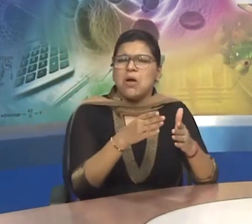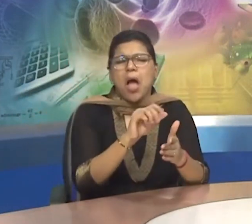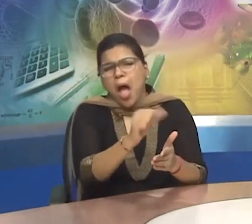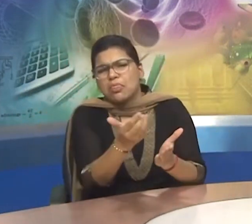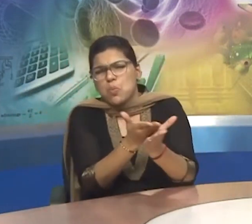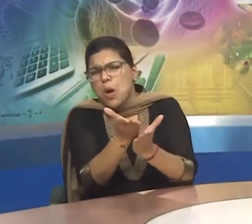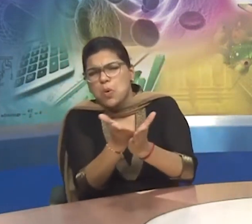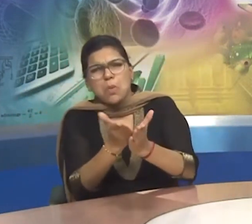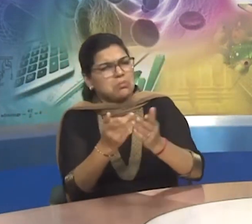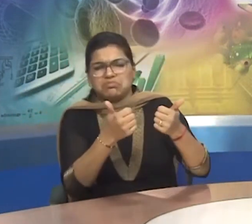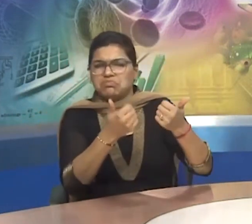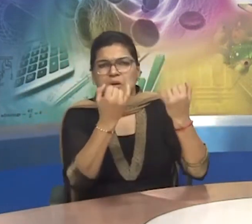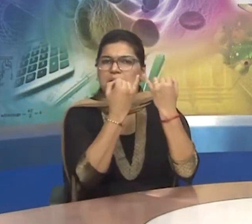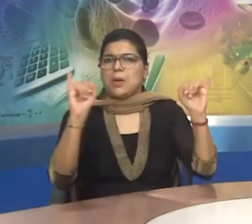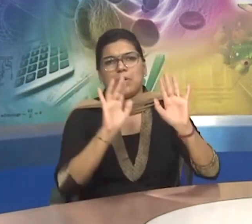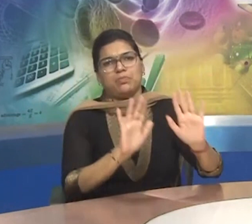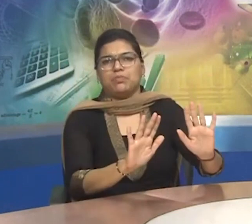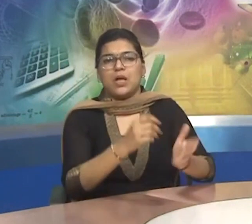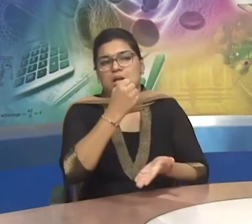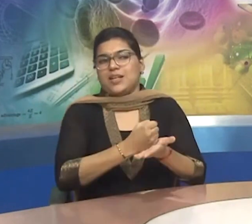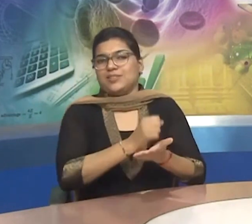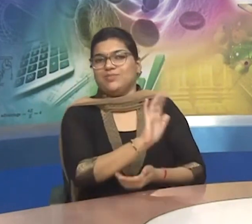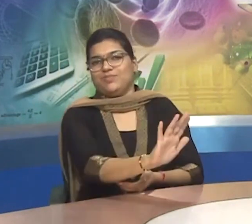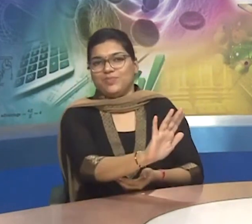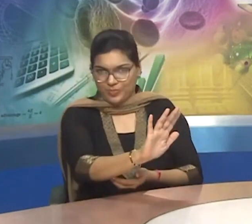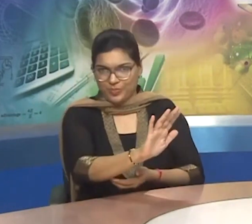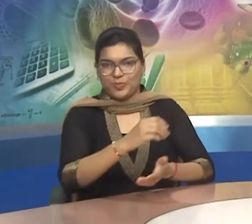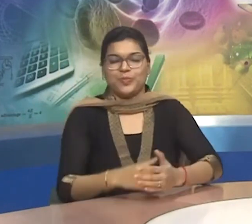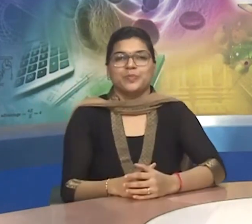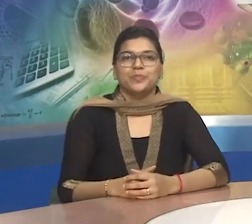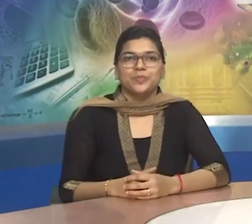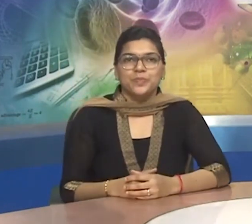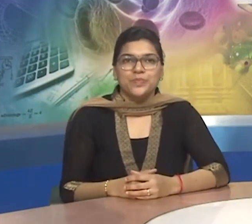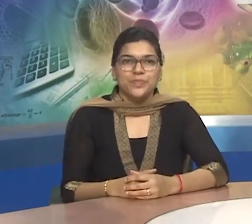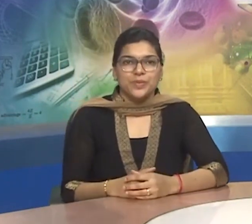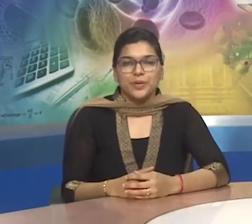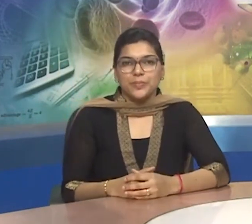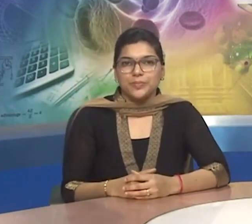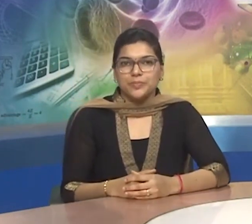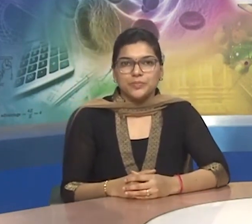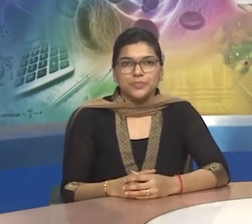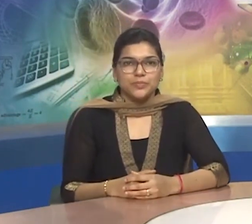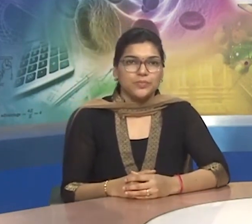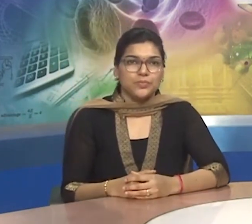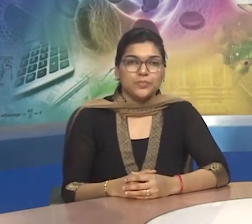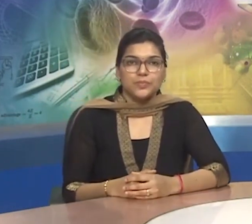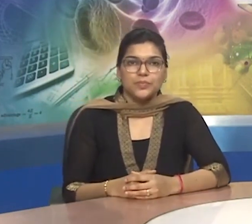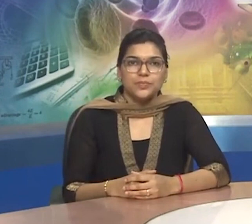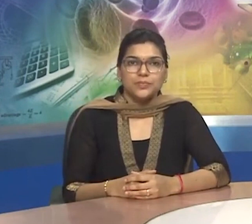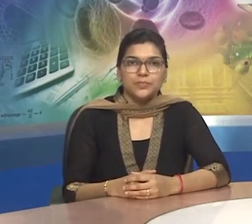to express his or her views, opinions, beliefs, whatever he has in his